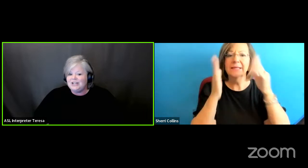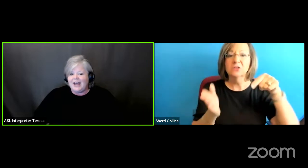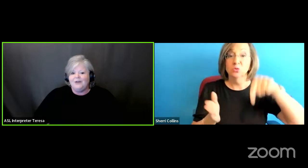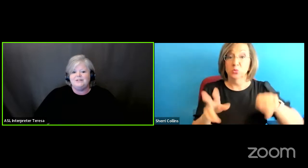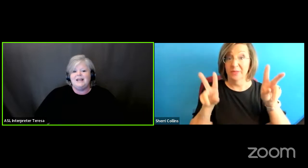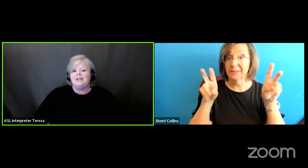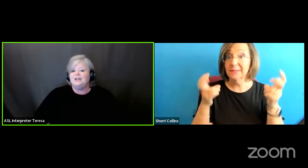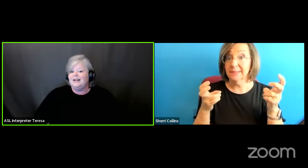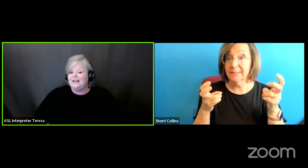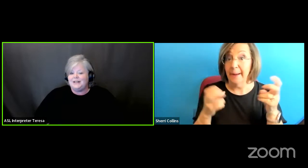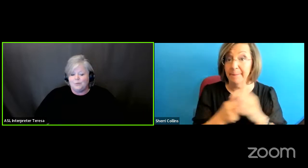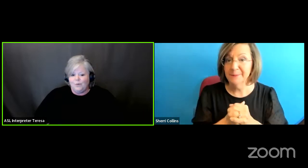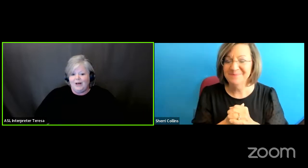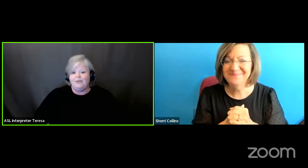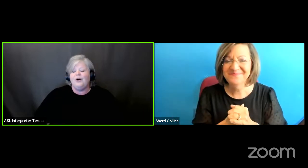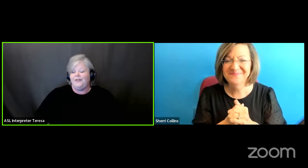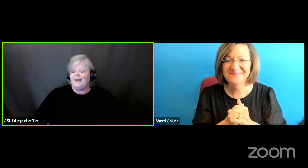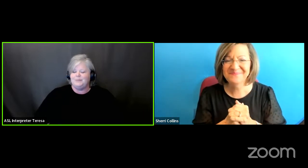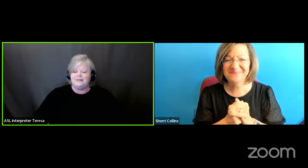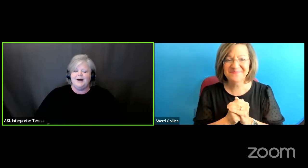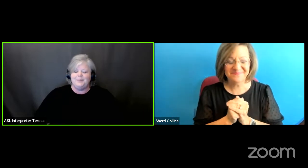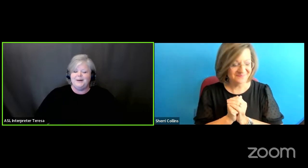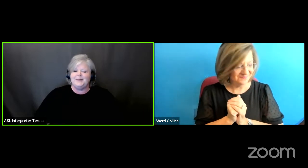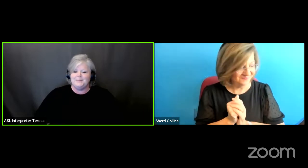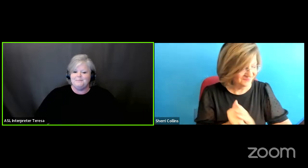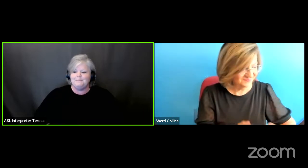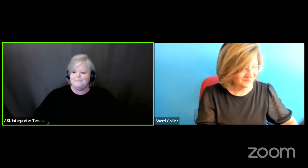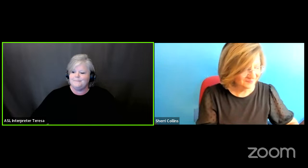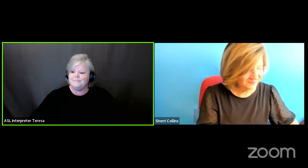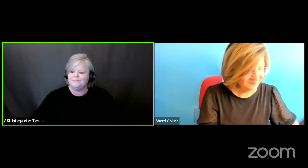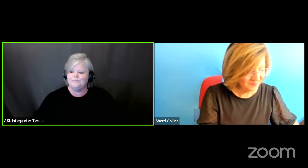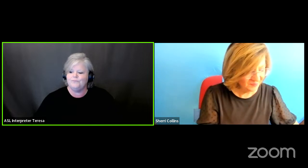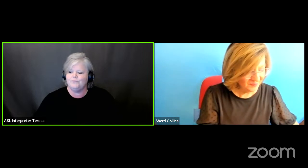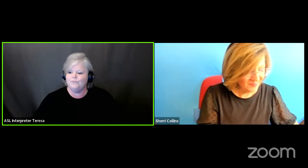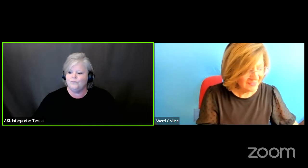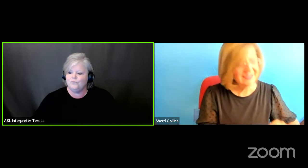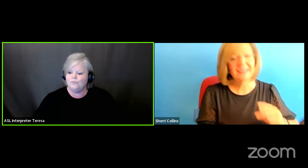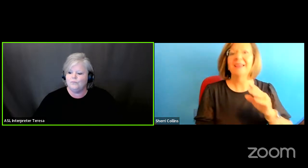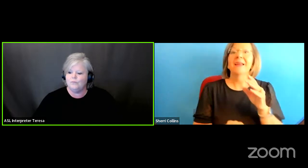can reach out to HLA as well on that topic.